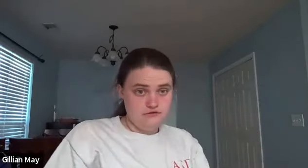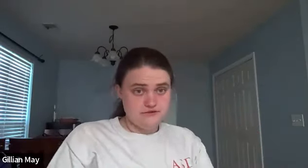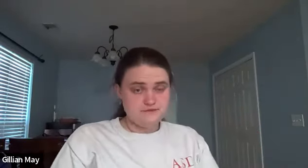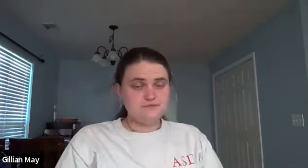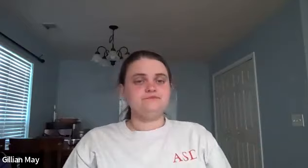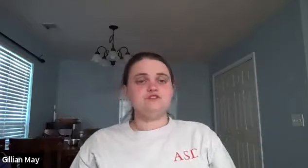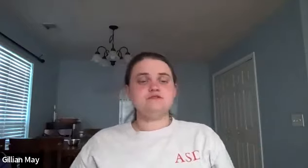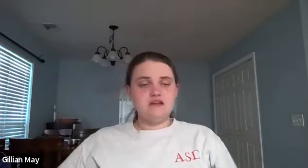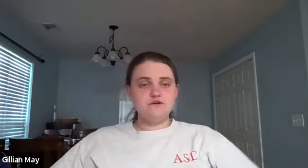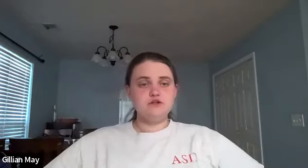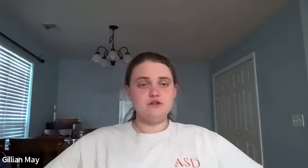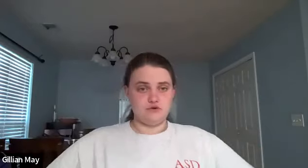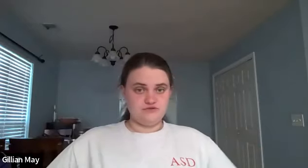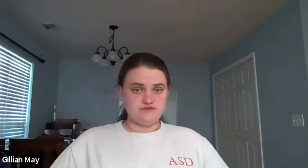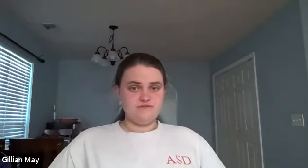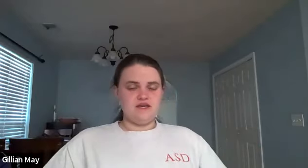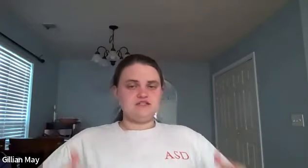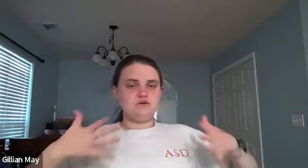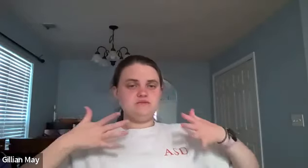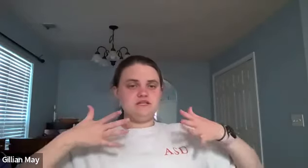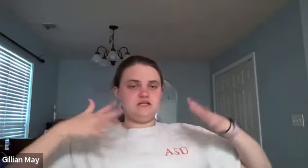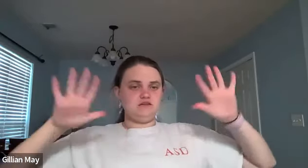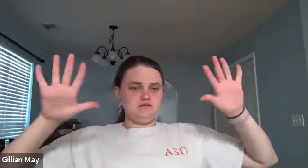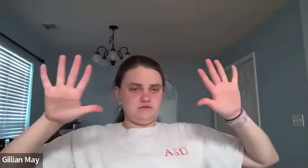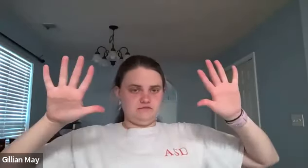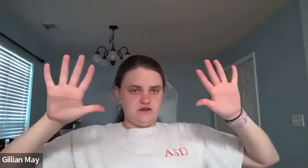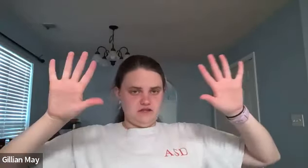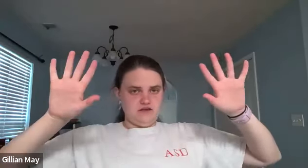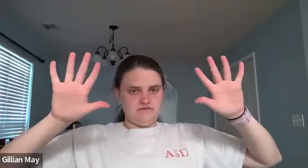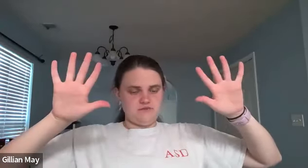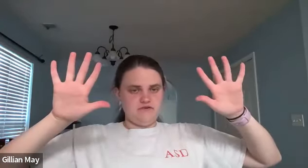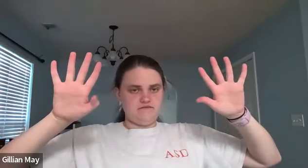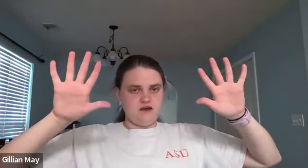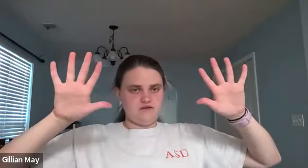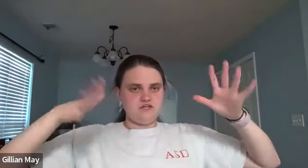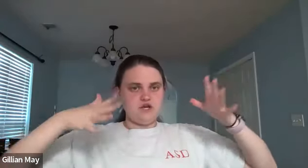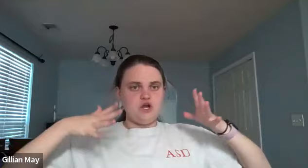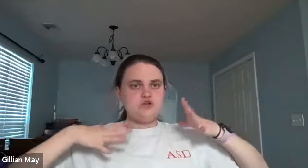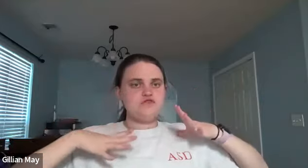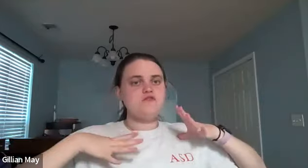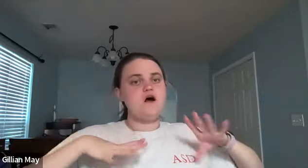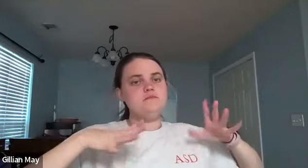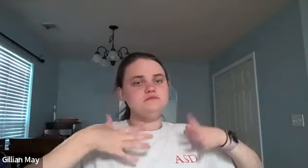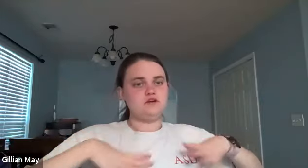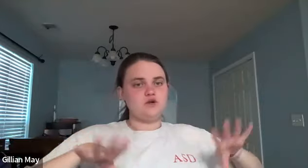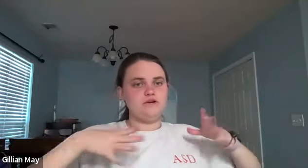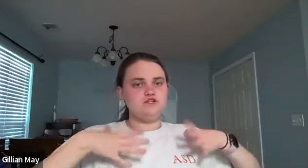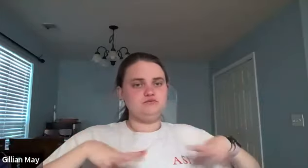clothes. So the sign for clothes is going to be like a shape of 5s. Your thumbs are going to